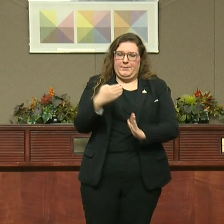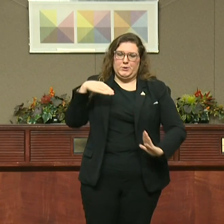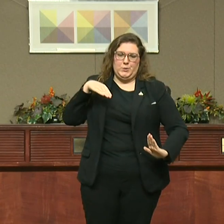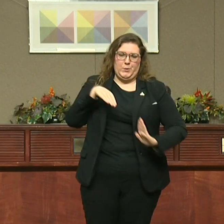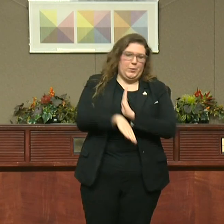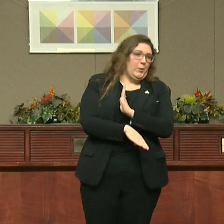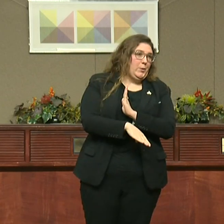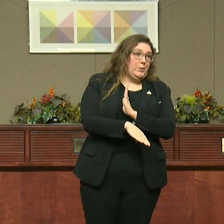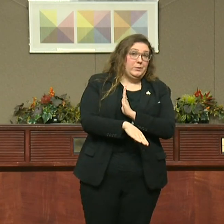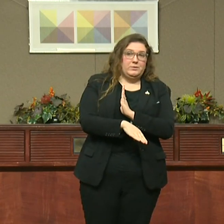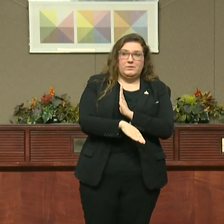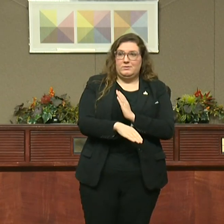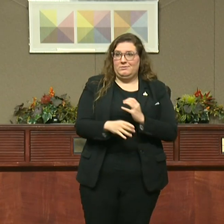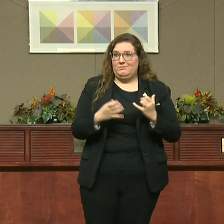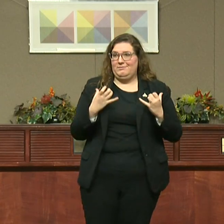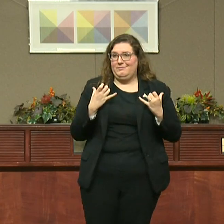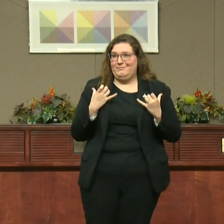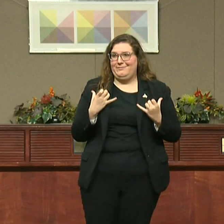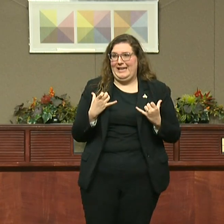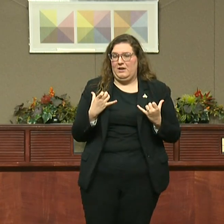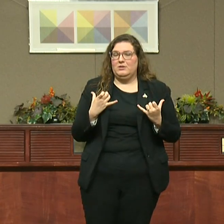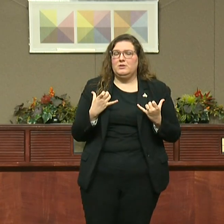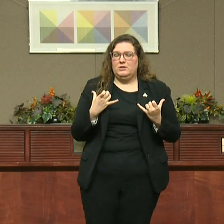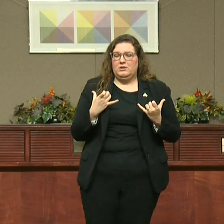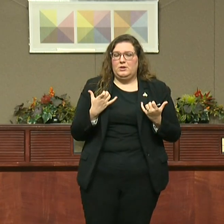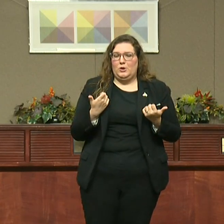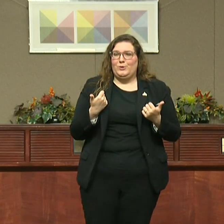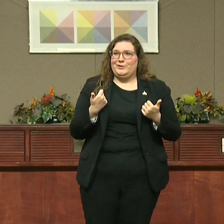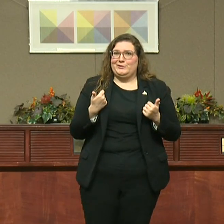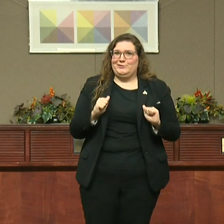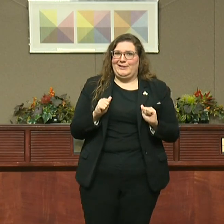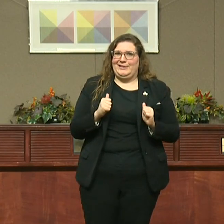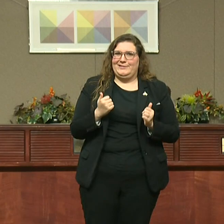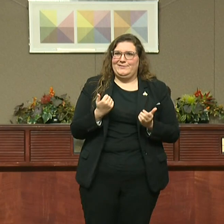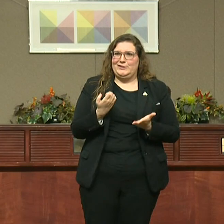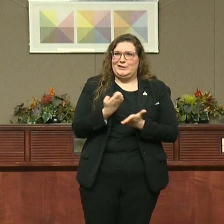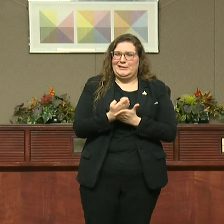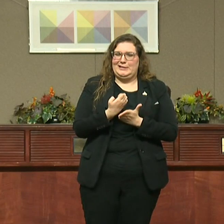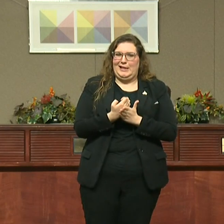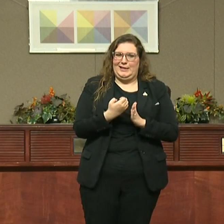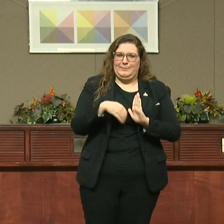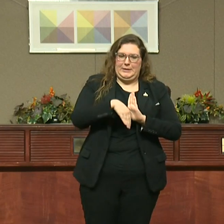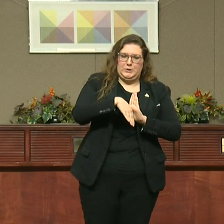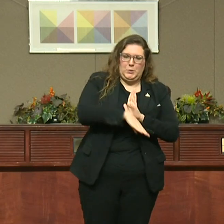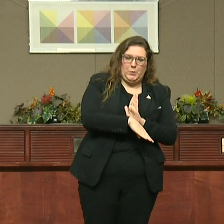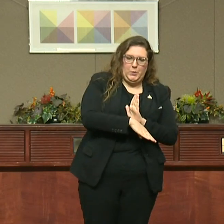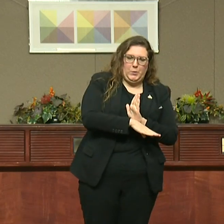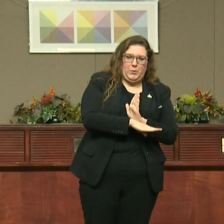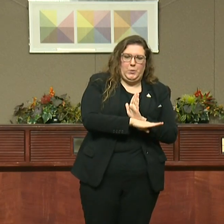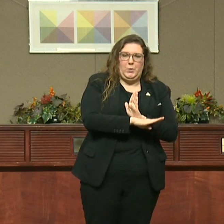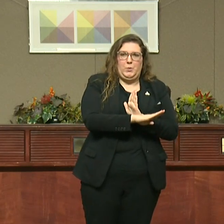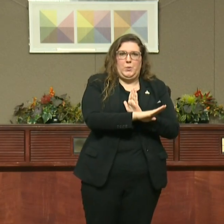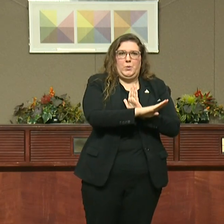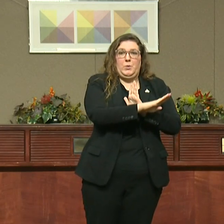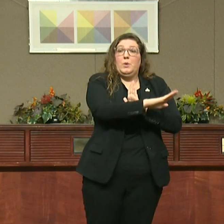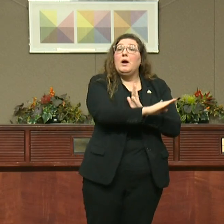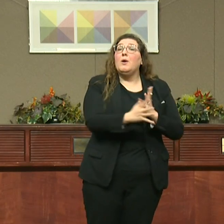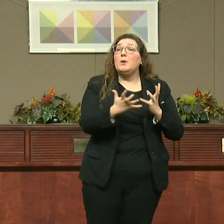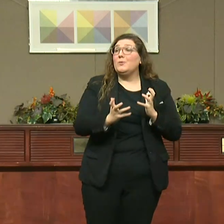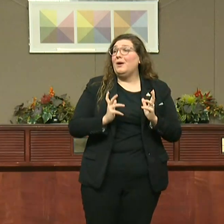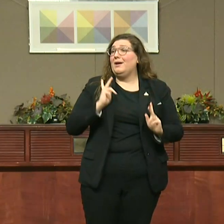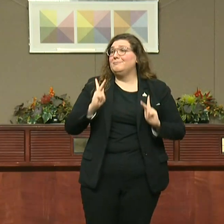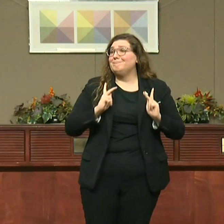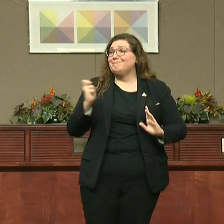in now. We're trying to get our economy back working, get people back working. So it's a good thing to